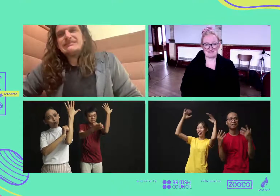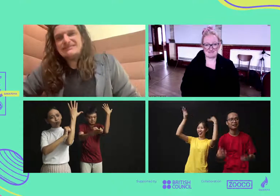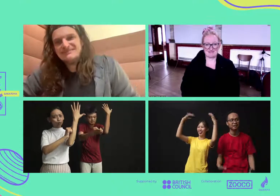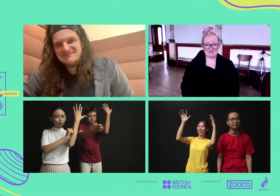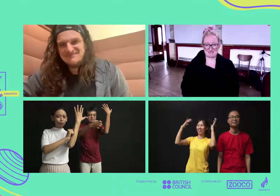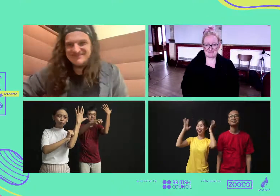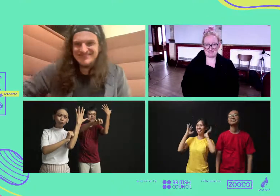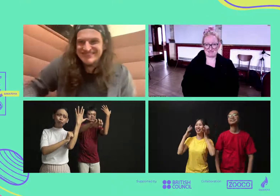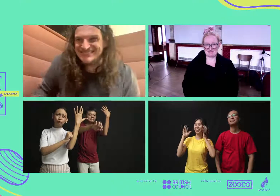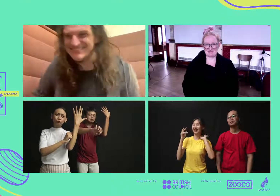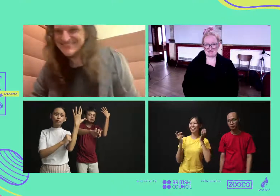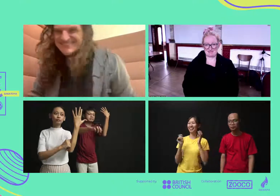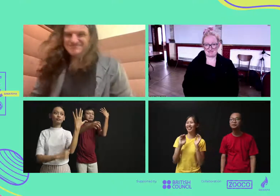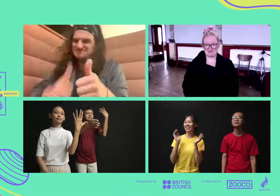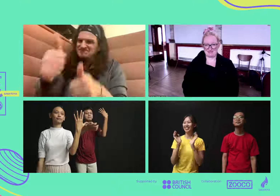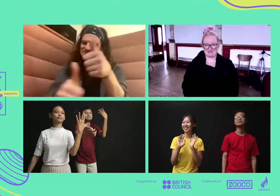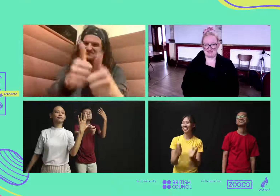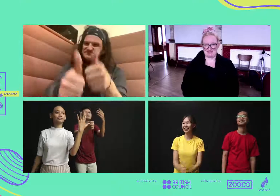Sad, yes, it is sad.